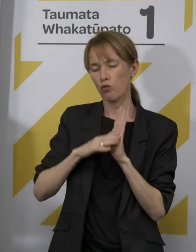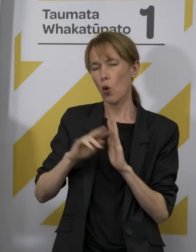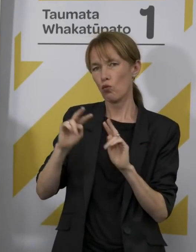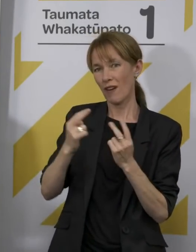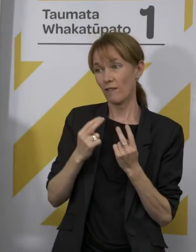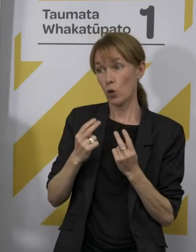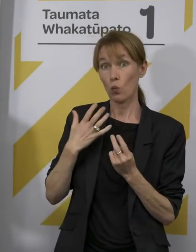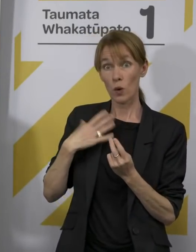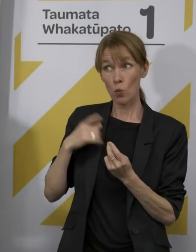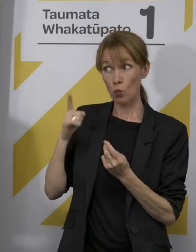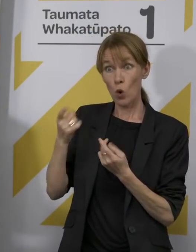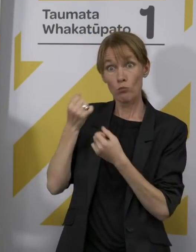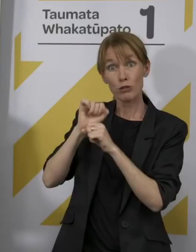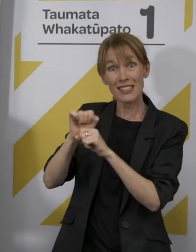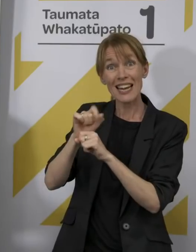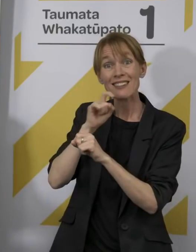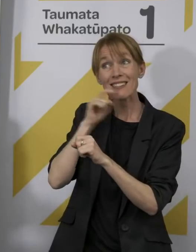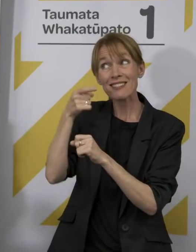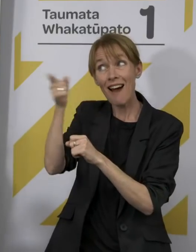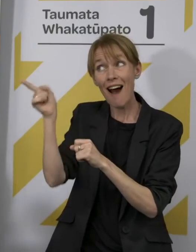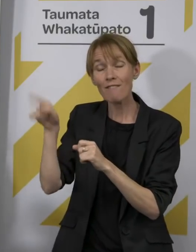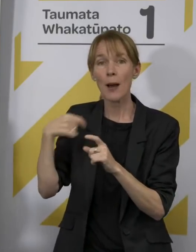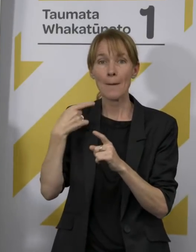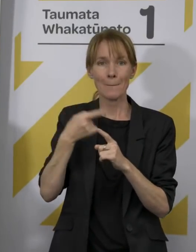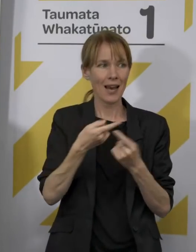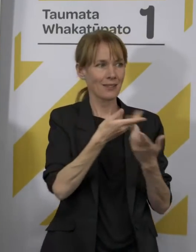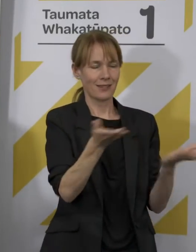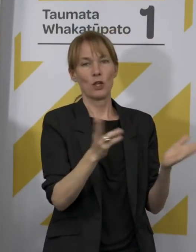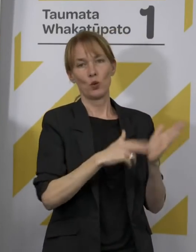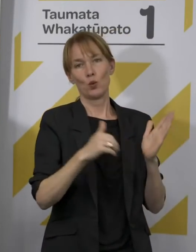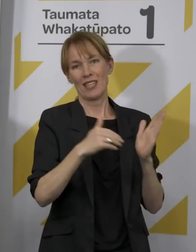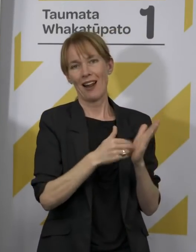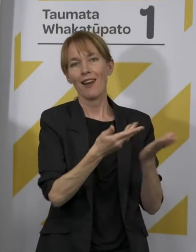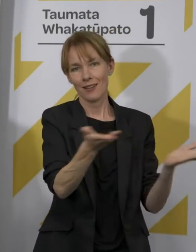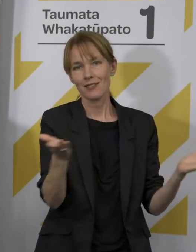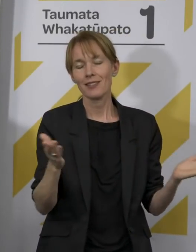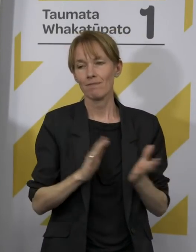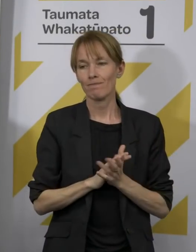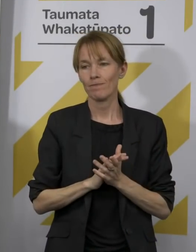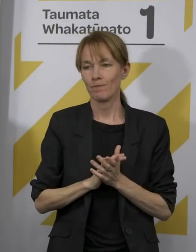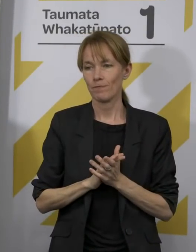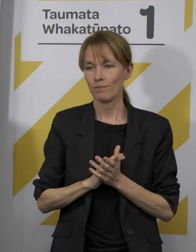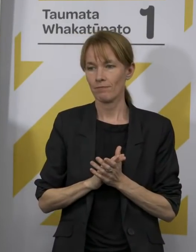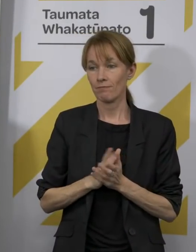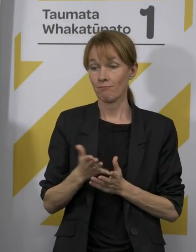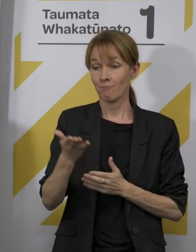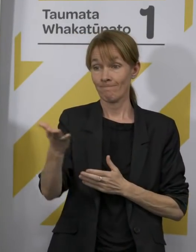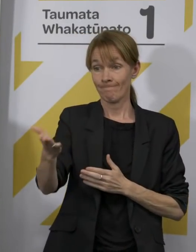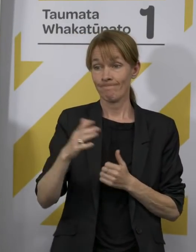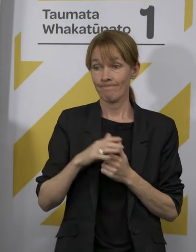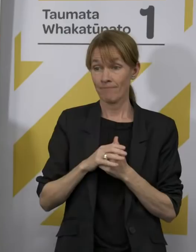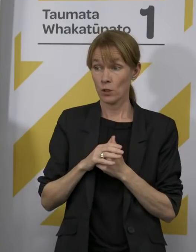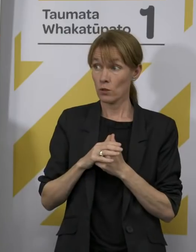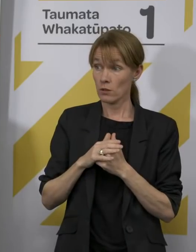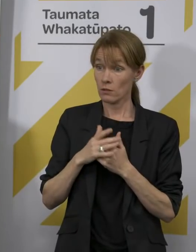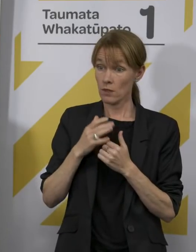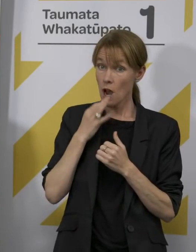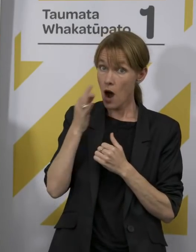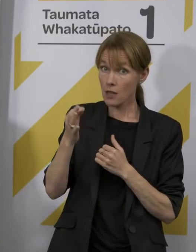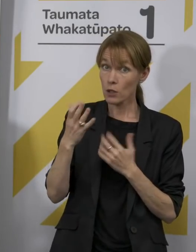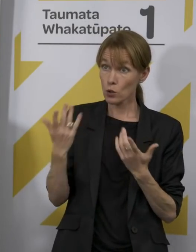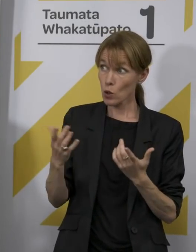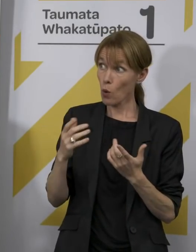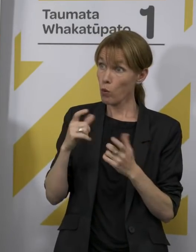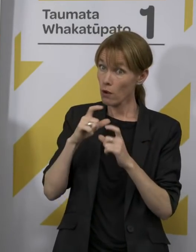to the crew and, of course, to the wider community. Are you looking to bring those masks, sorry to clarify, passengers on flights, those masks, are you looking to make